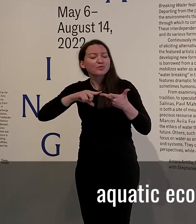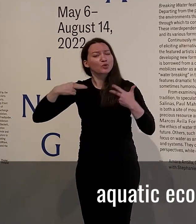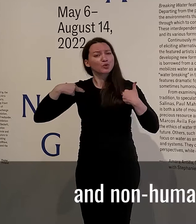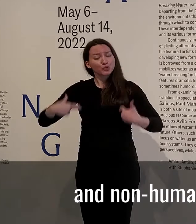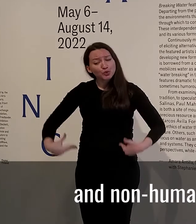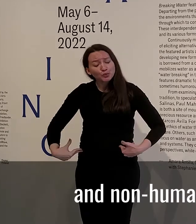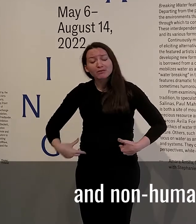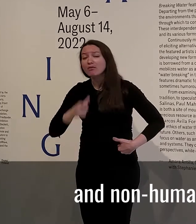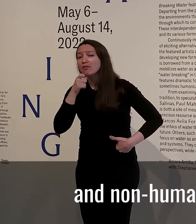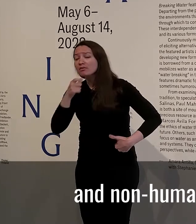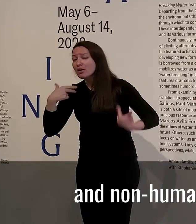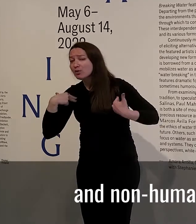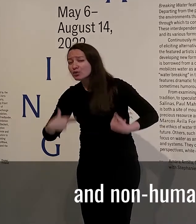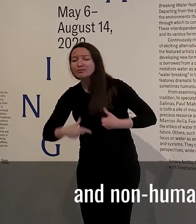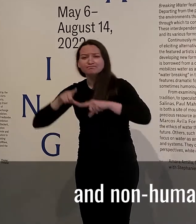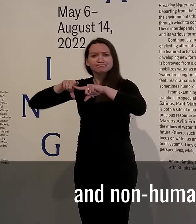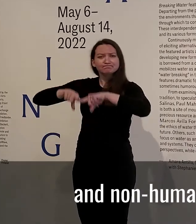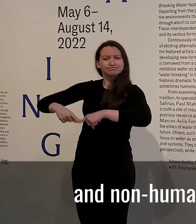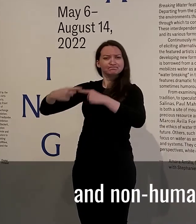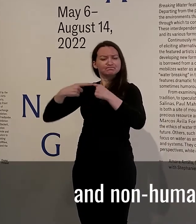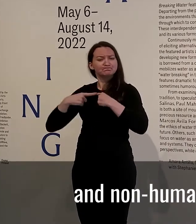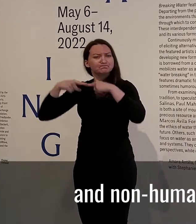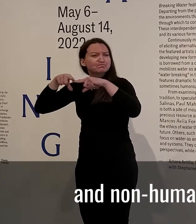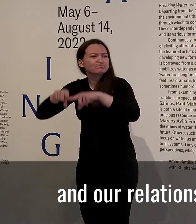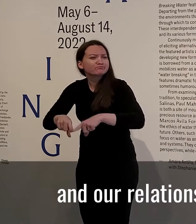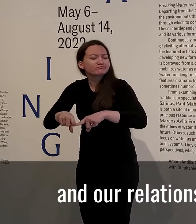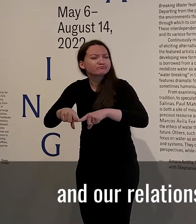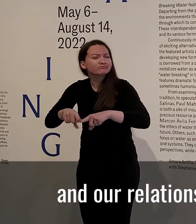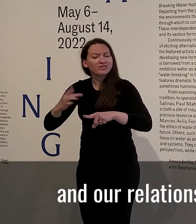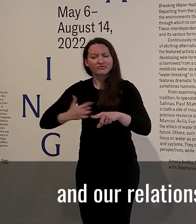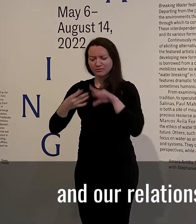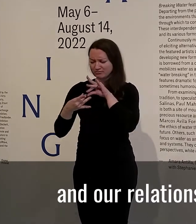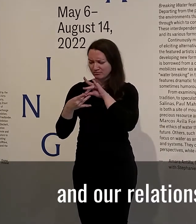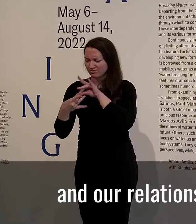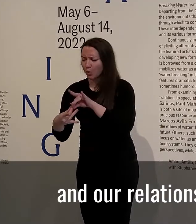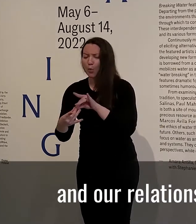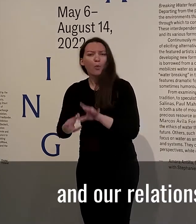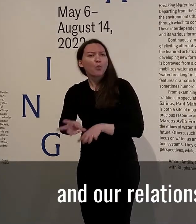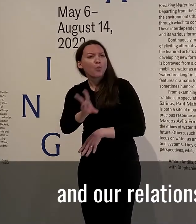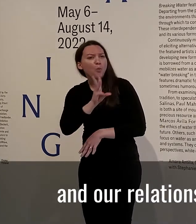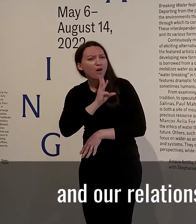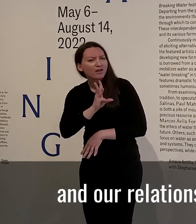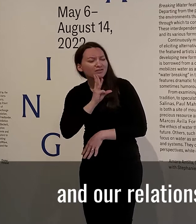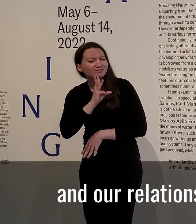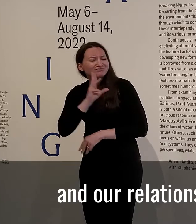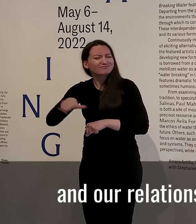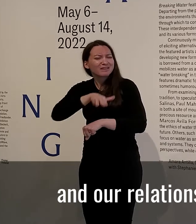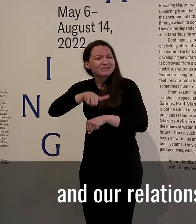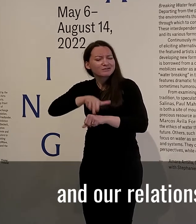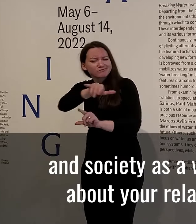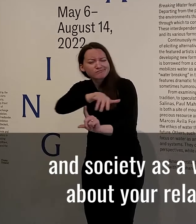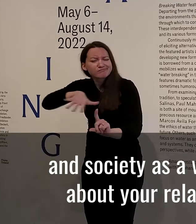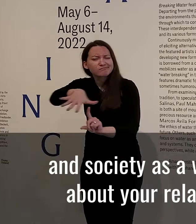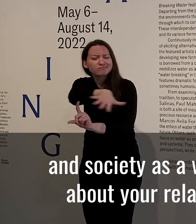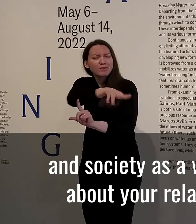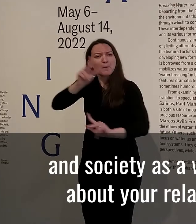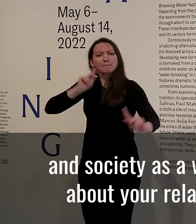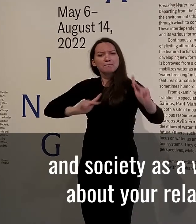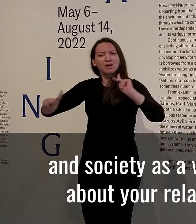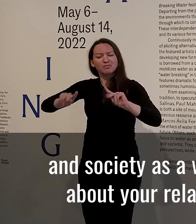and non-human interdependence, and our relationship to water, nature, and society as a whole.